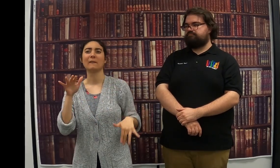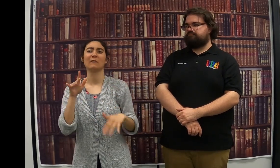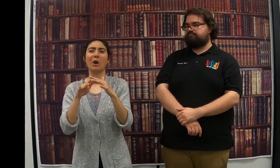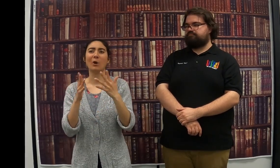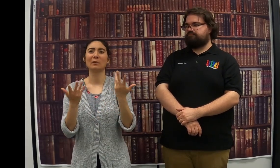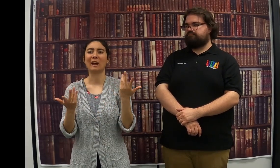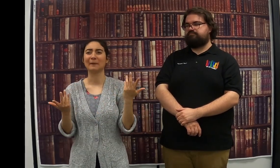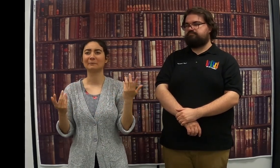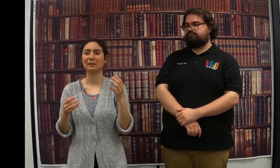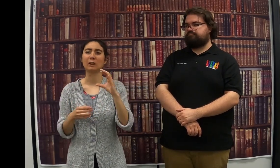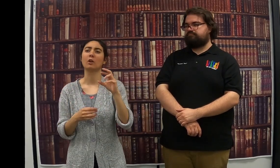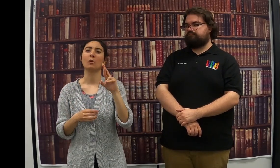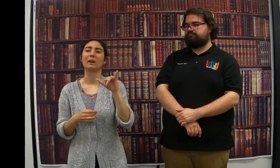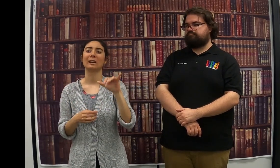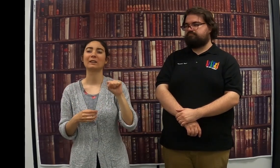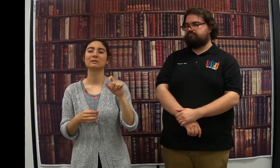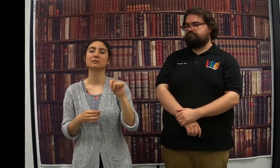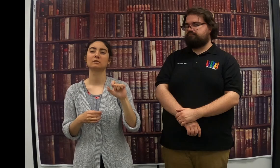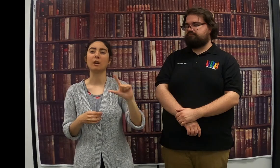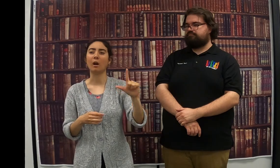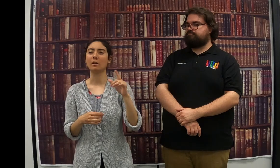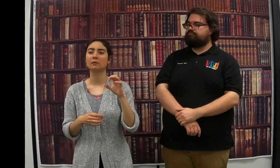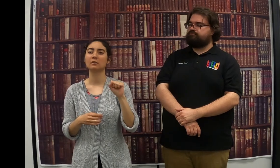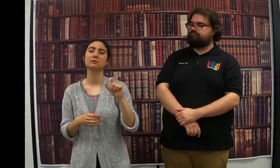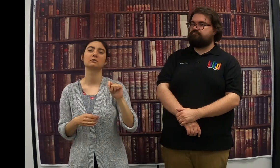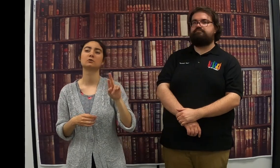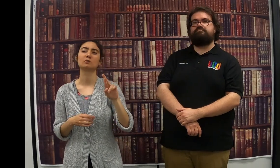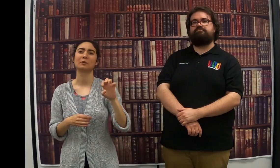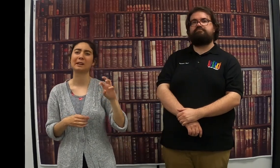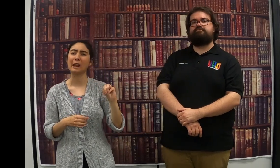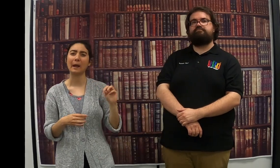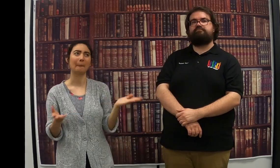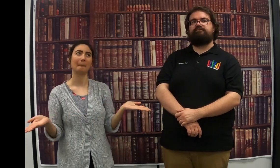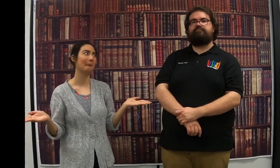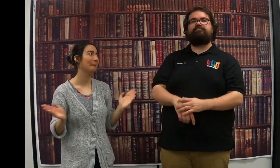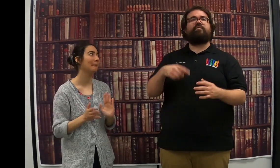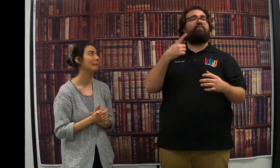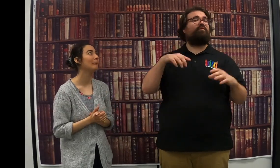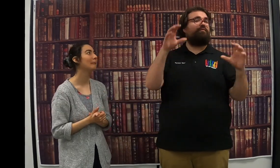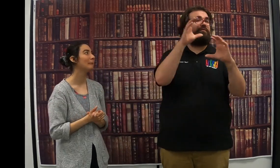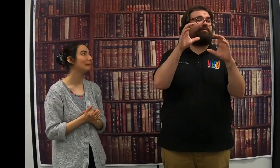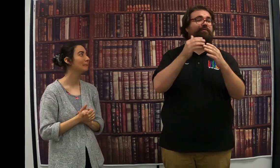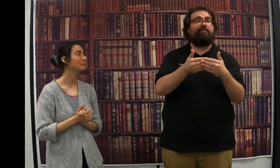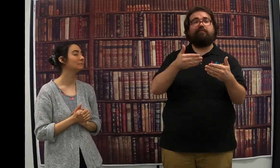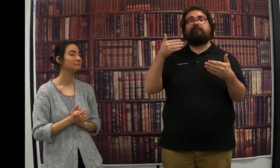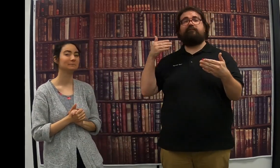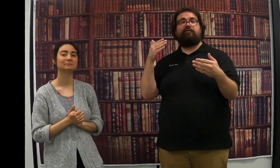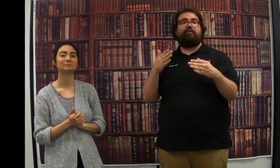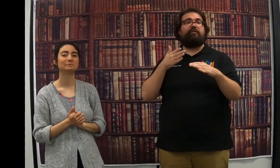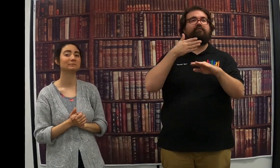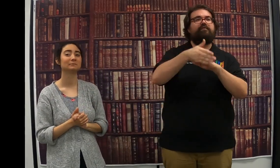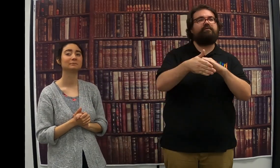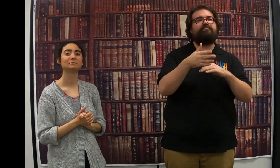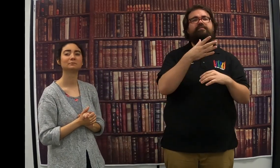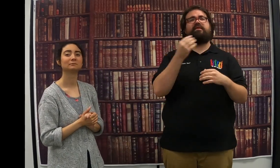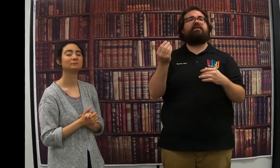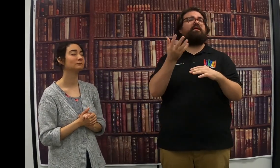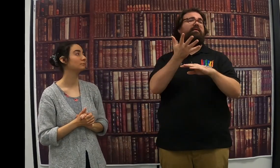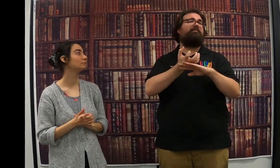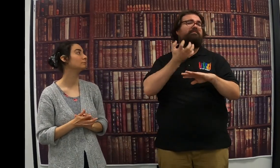stream? We must look before and after, and